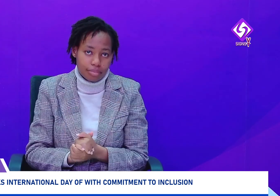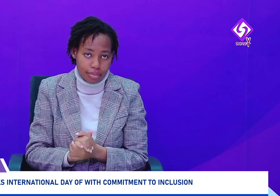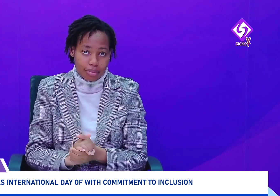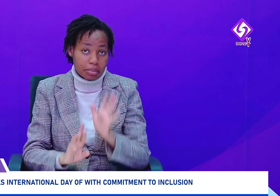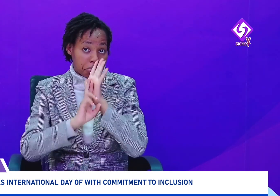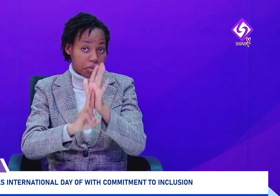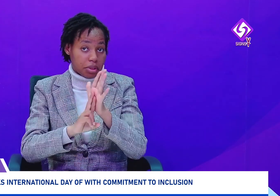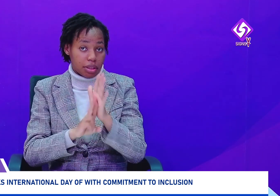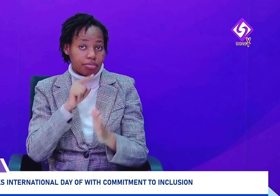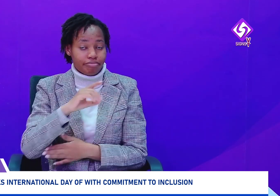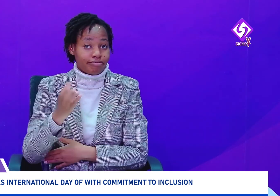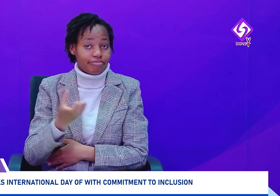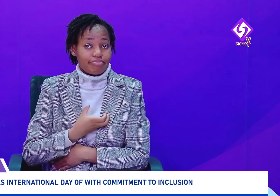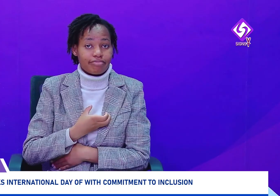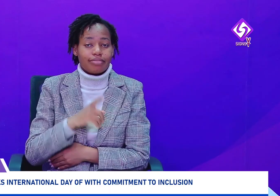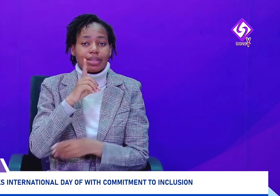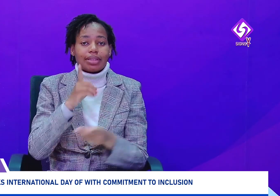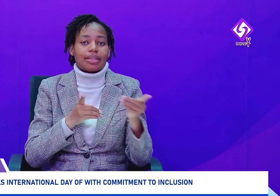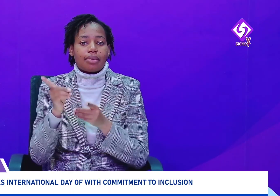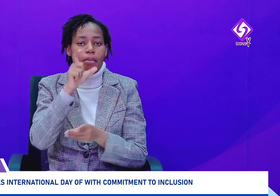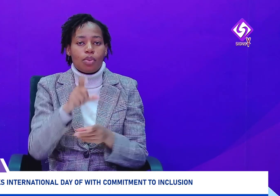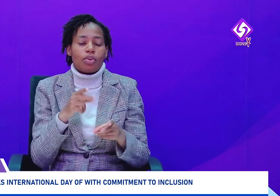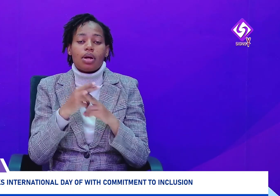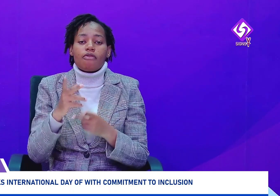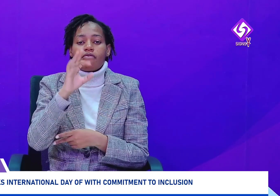framework of the Sustainable Development Goals, SDGs.